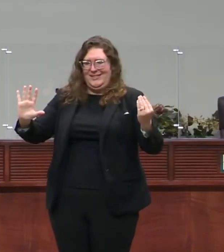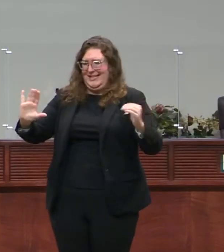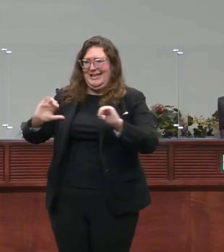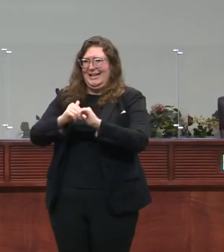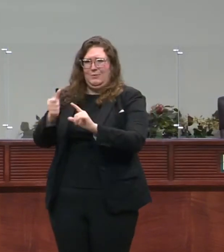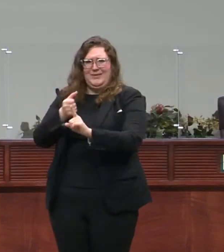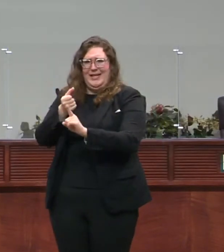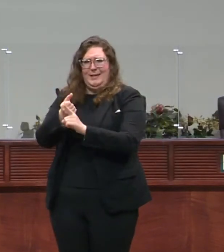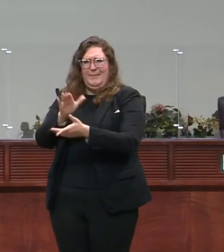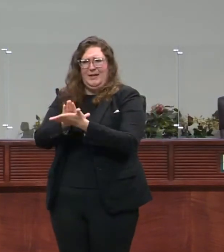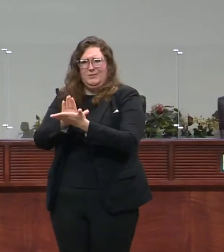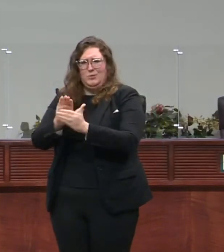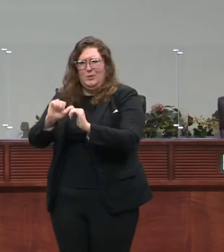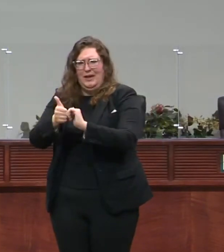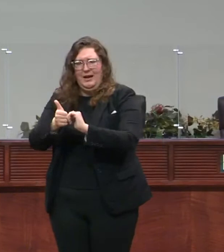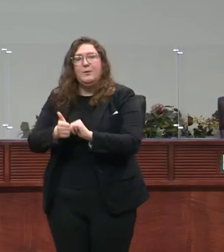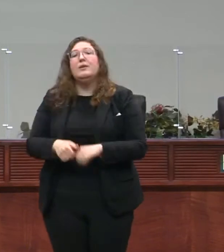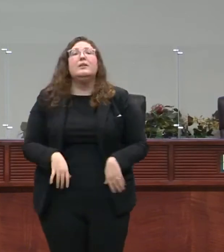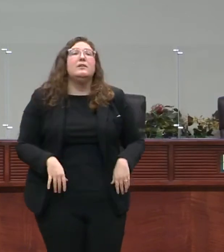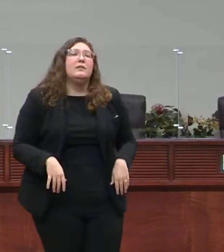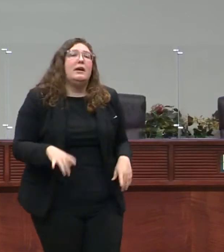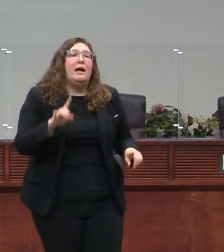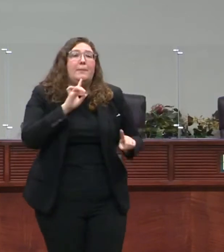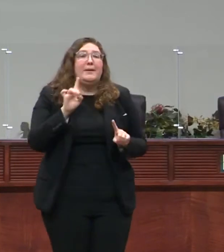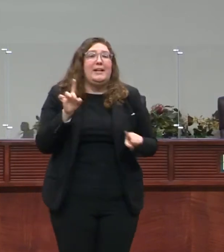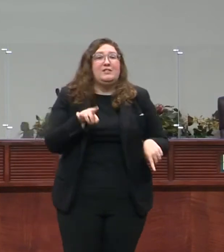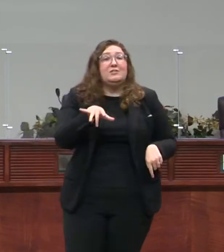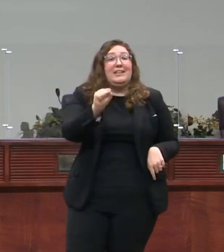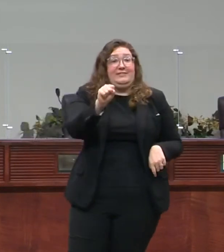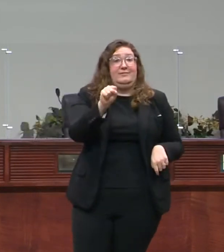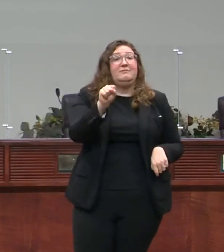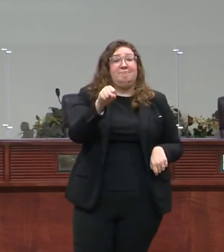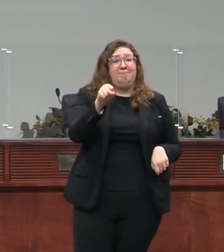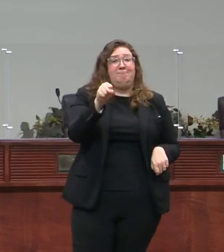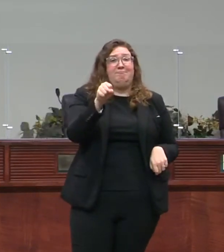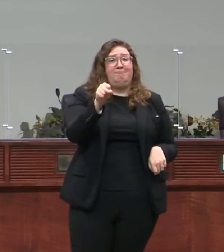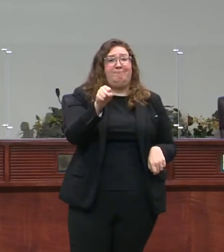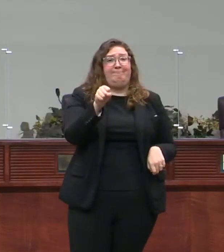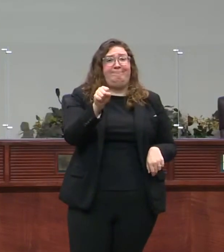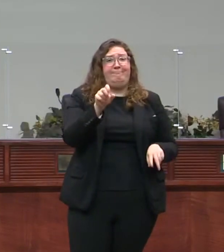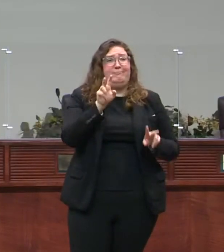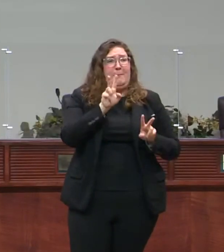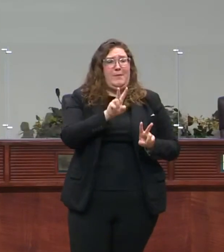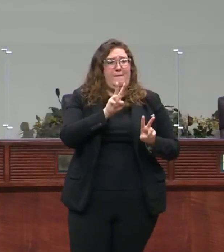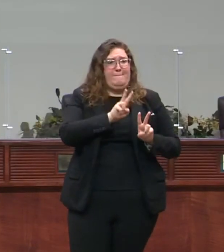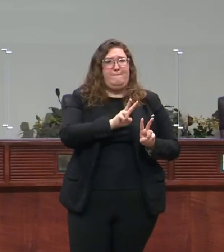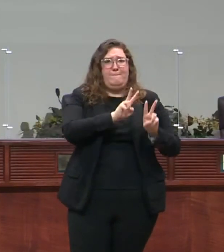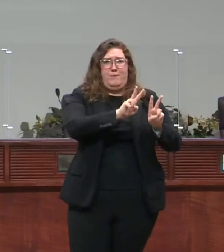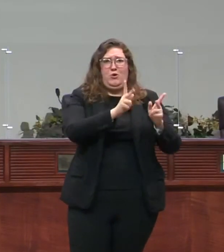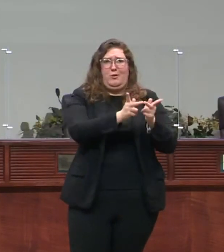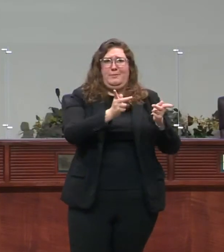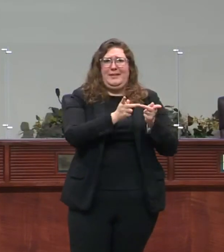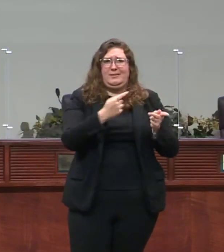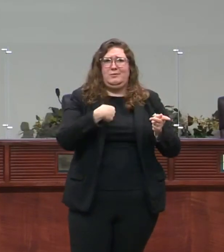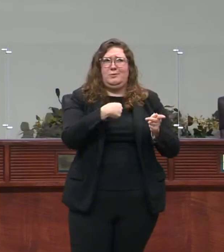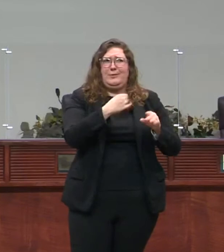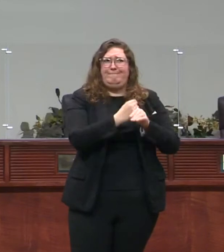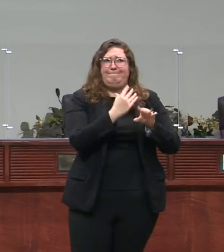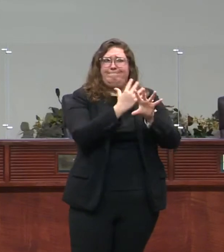your question first, yes, we do hear from some of our funeral homes, and this past